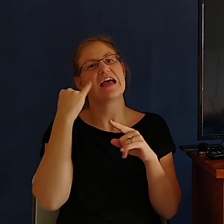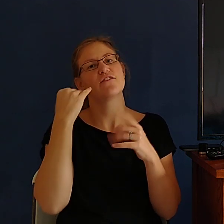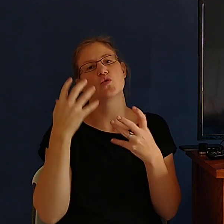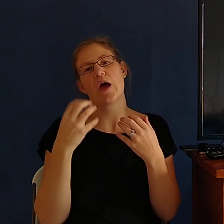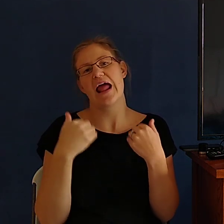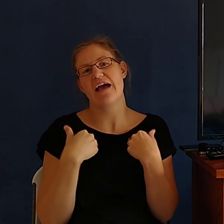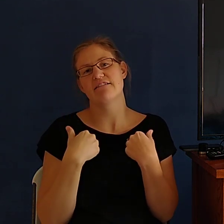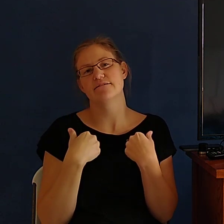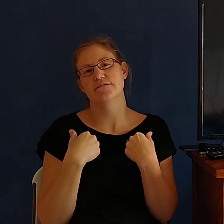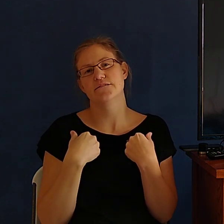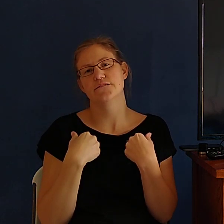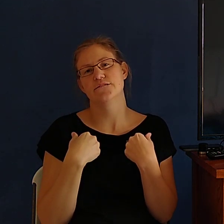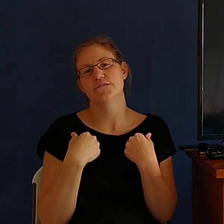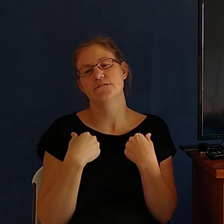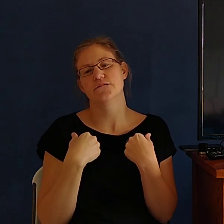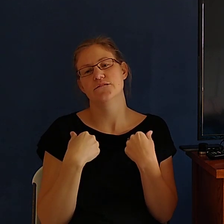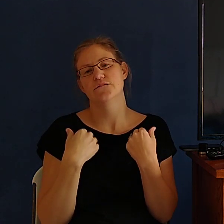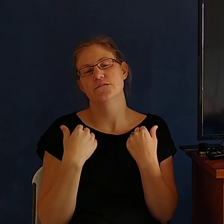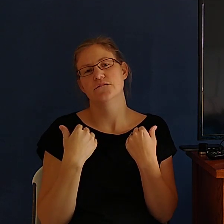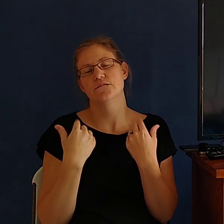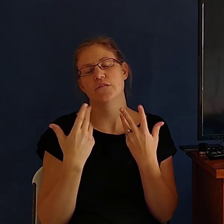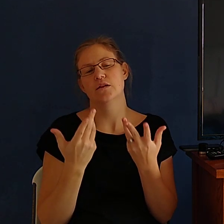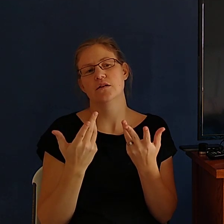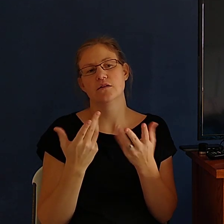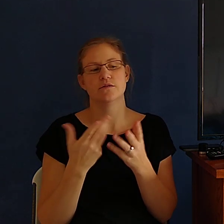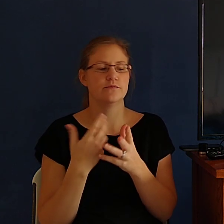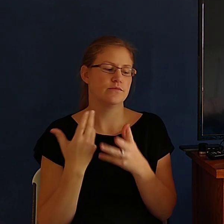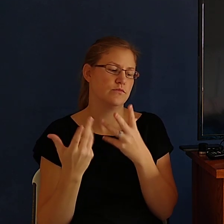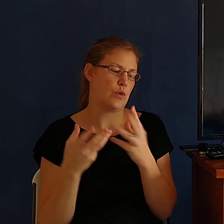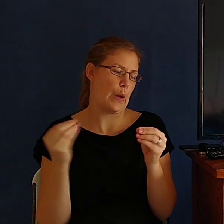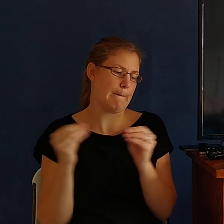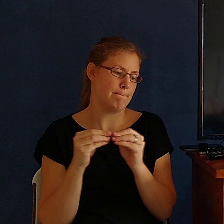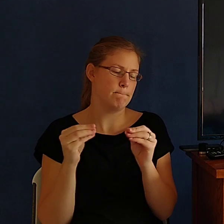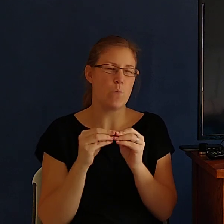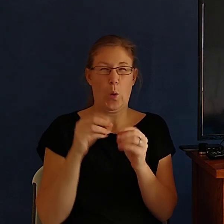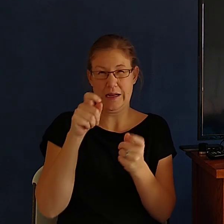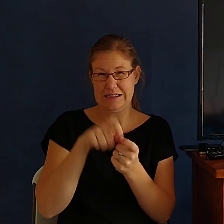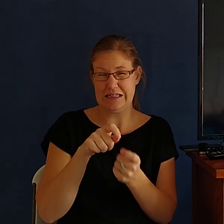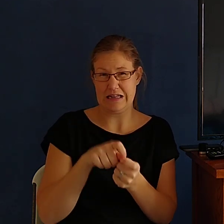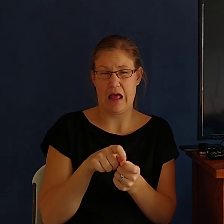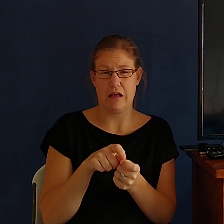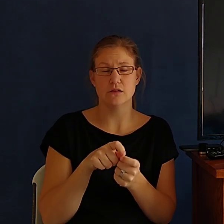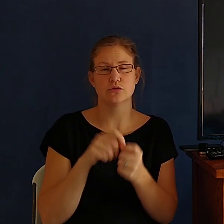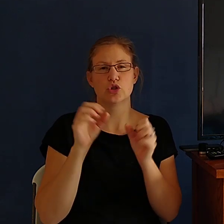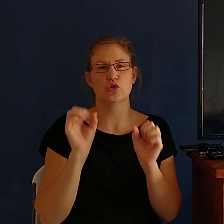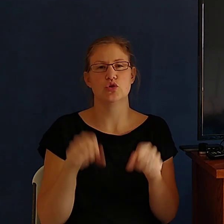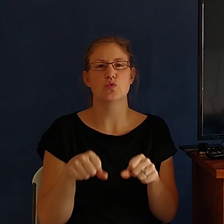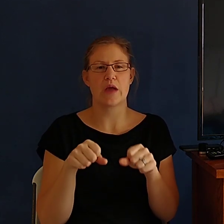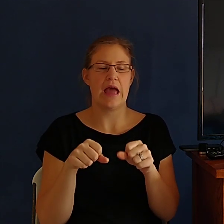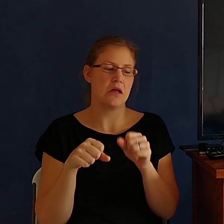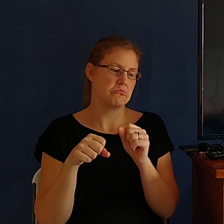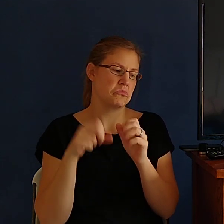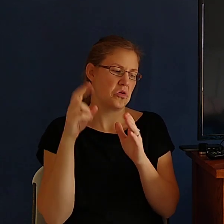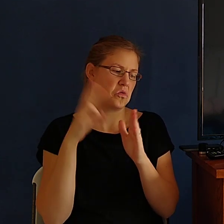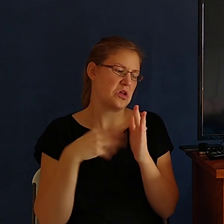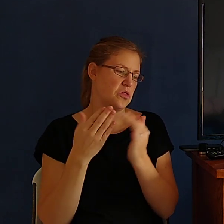have a clear idea or more details, you can go over it. But again, it's out of the